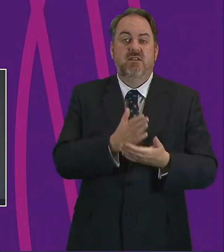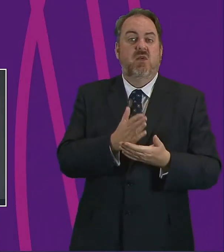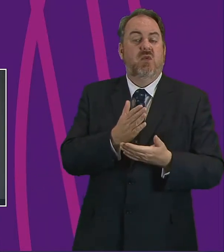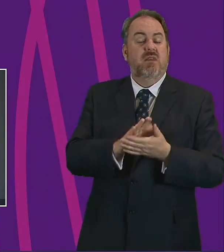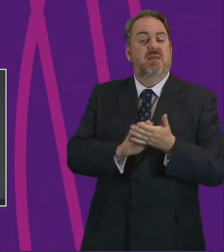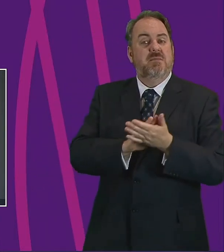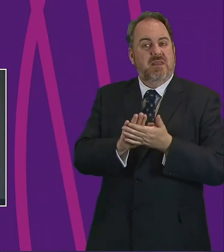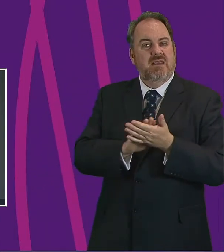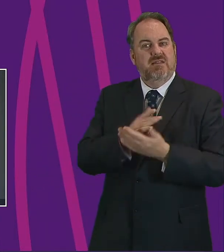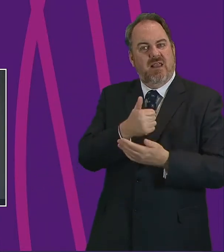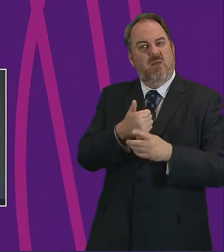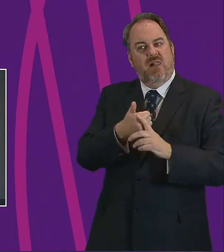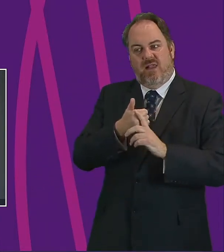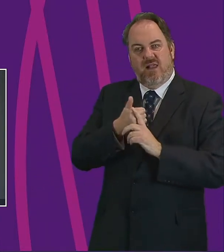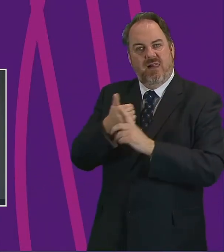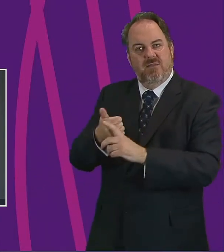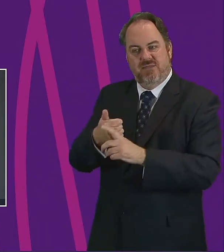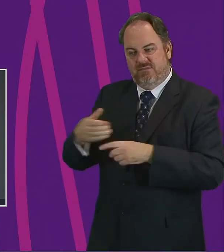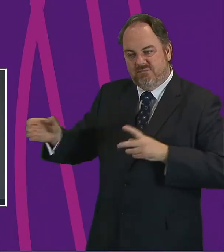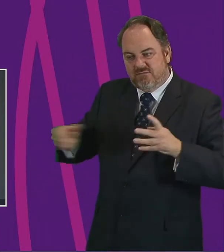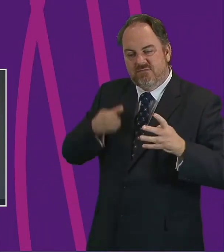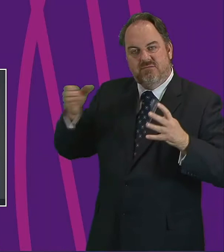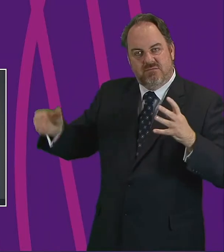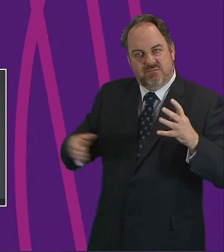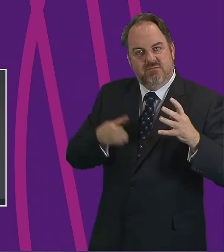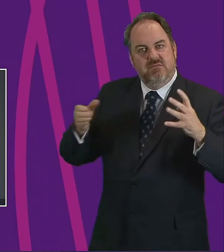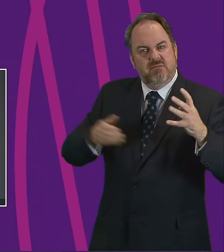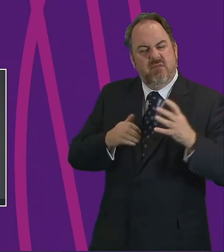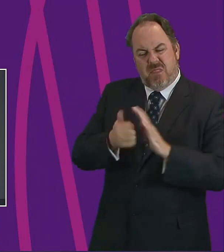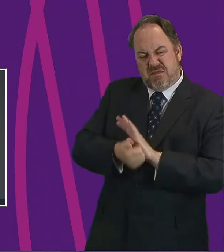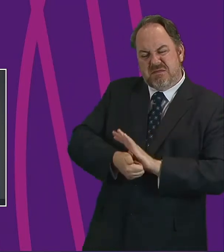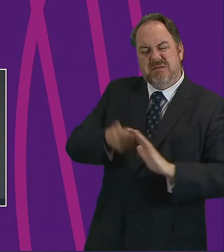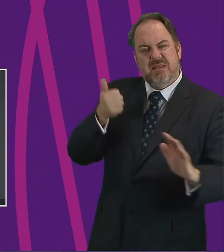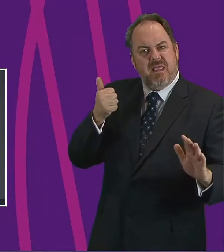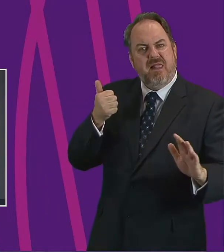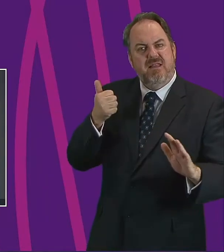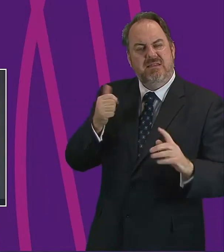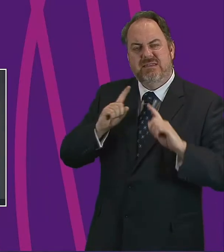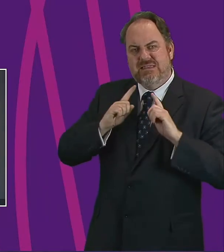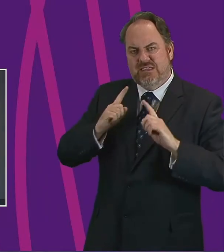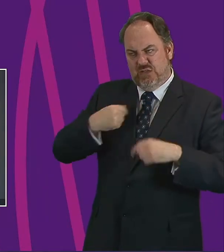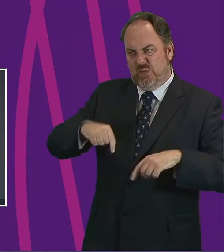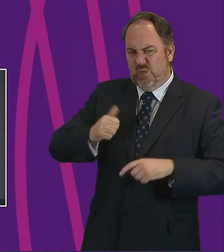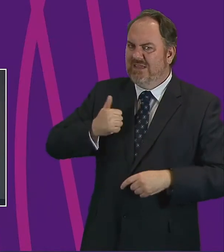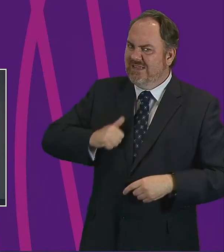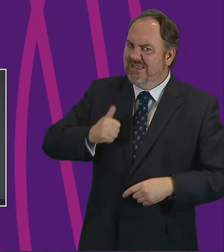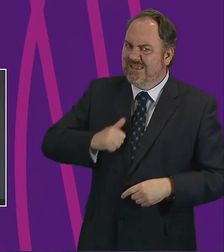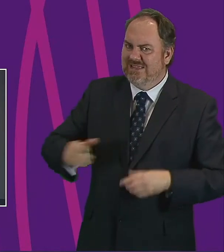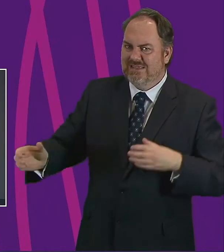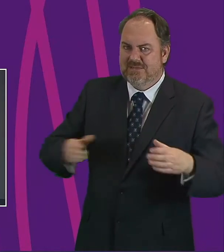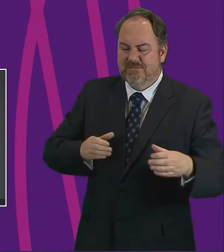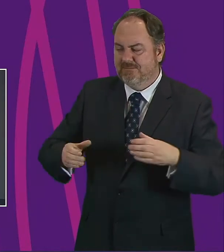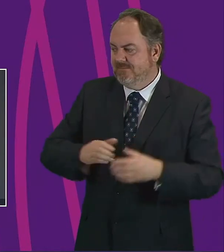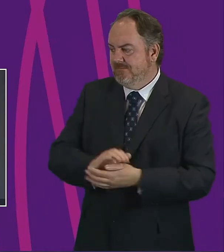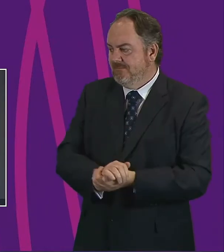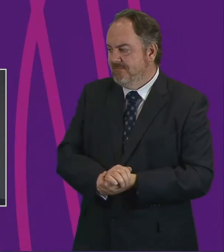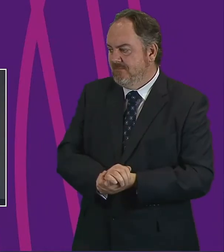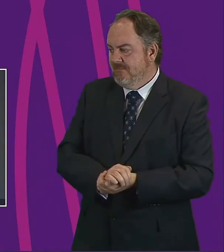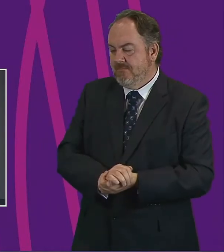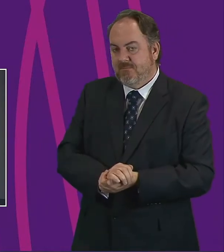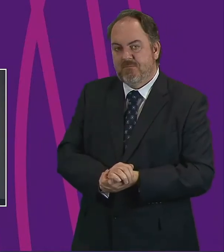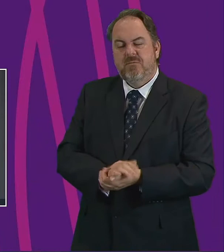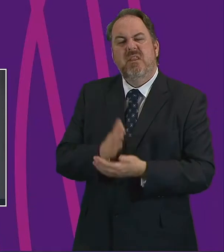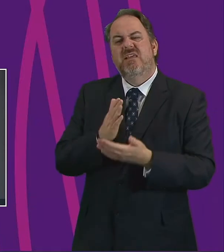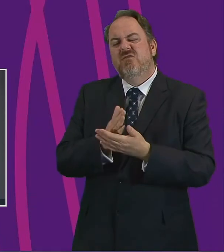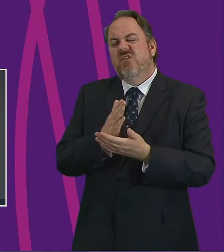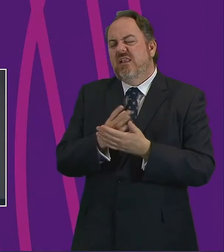assistance in providing the necessary skills and capacity that is required. One of the important